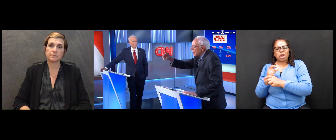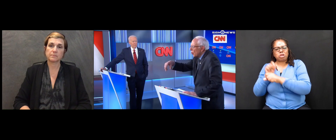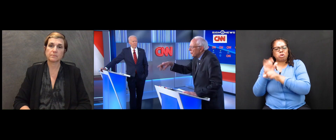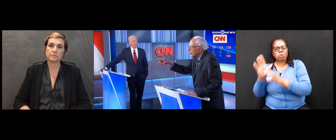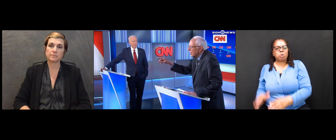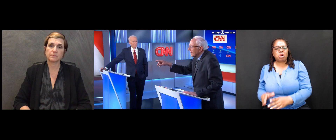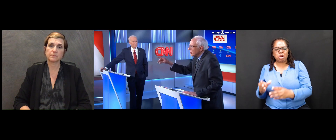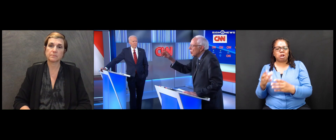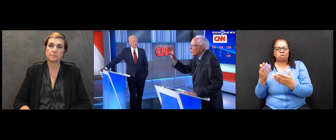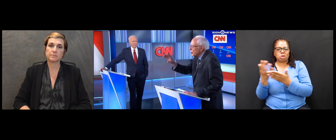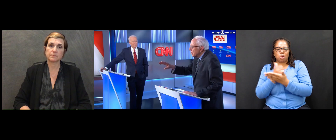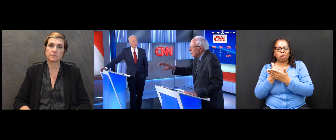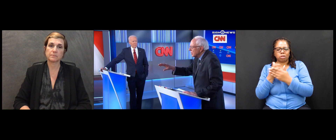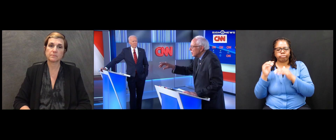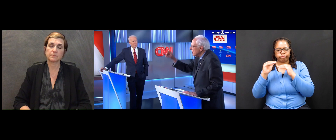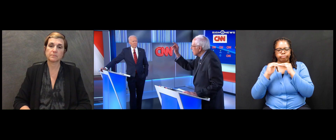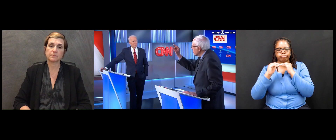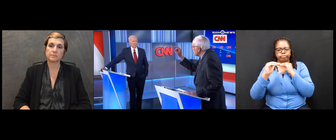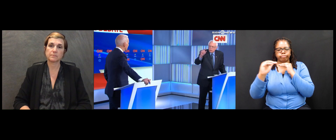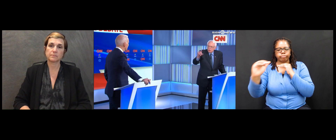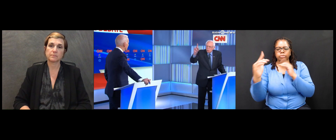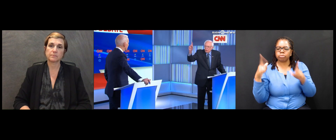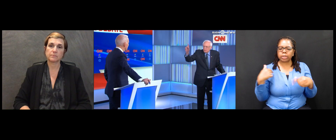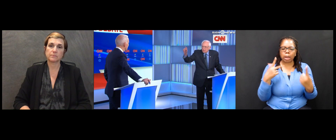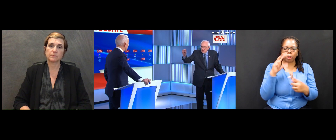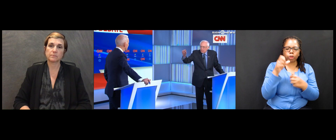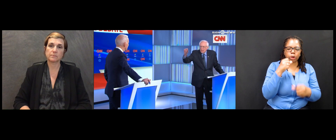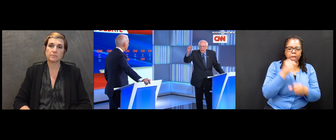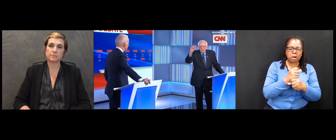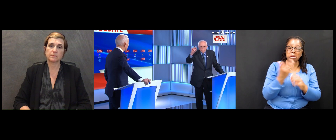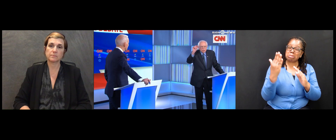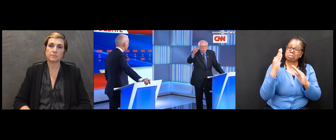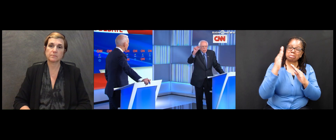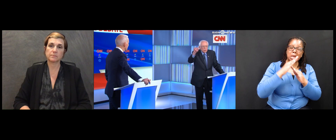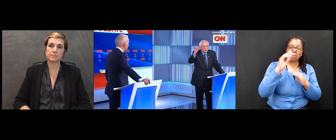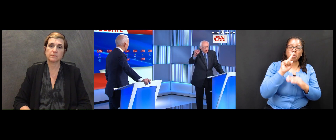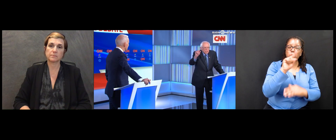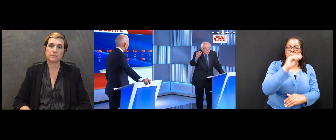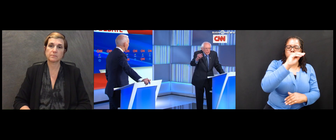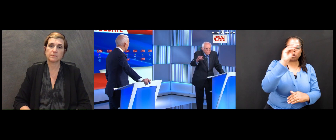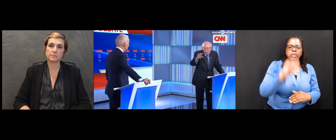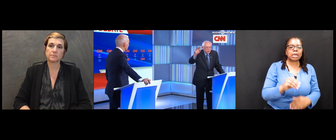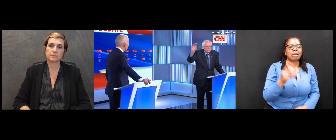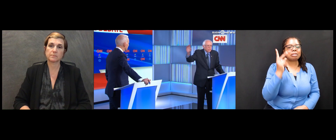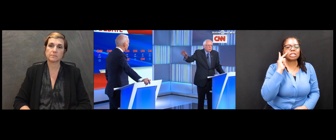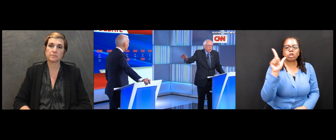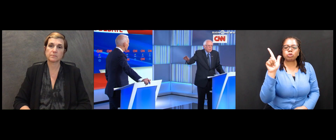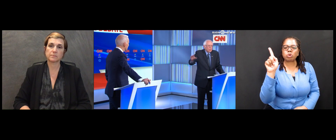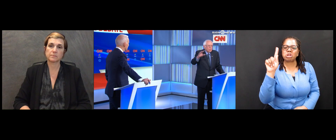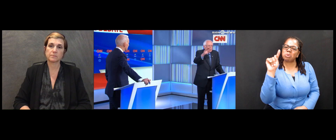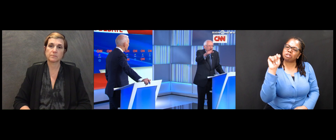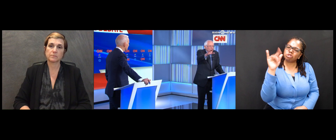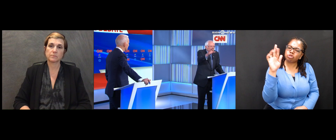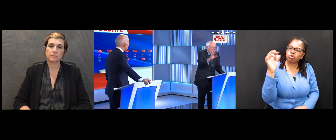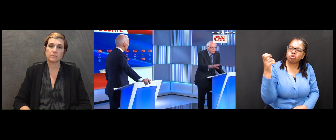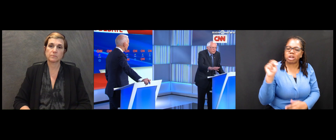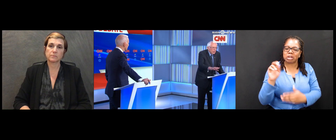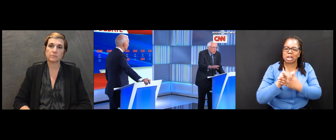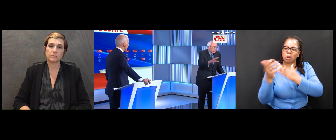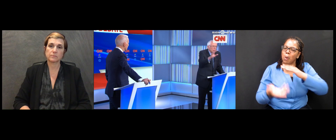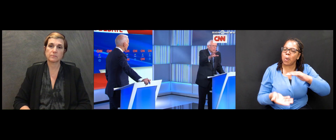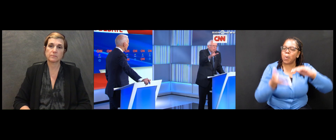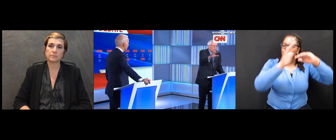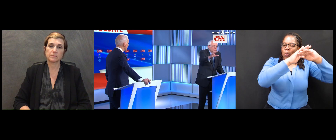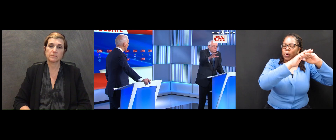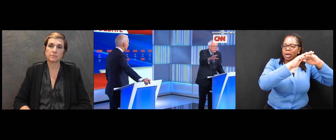Why is it that over the last 30 years, the richest 1% have seen a $21 trillion increase in their wealth, bottom half of